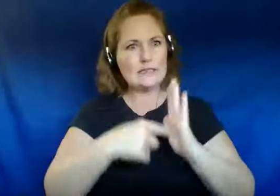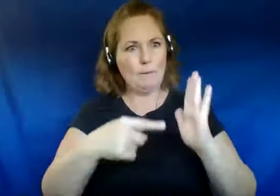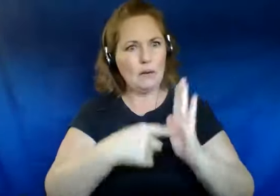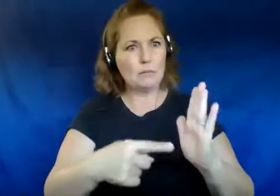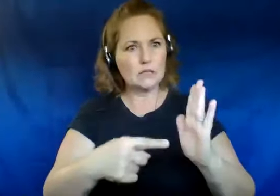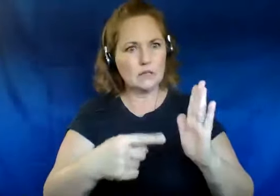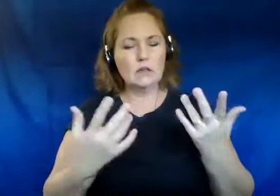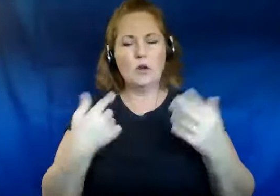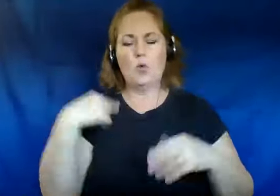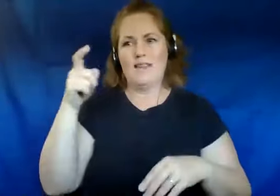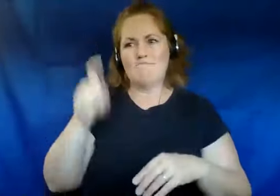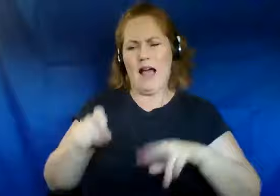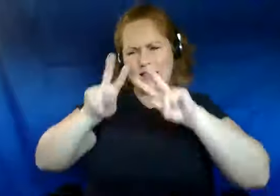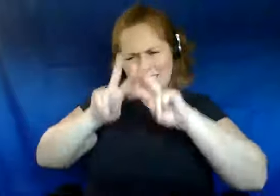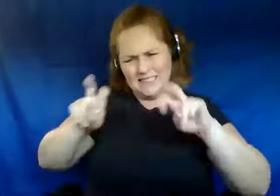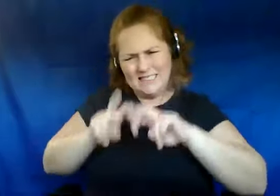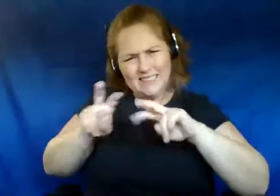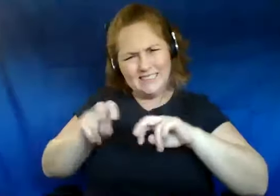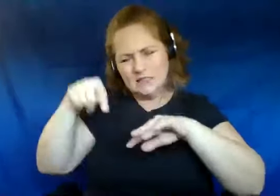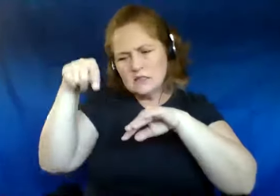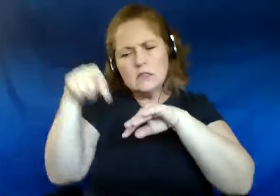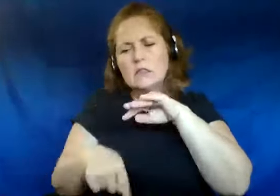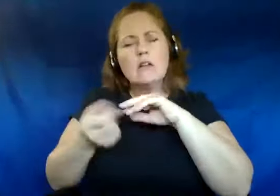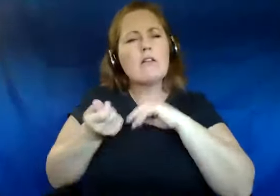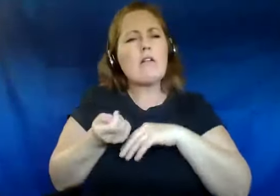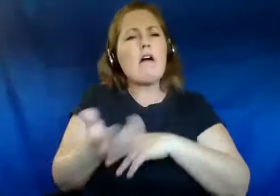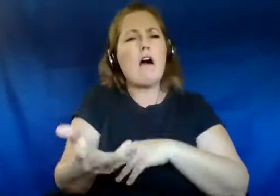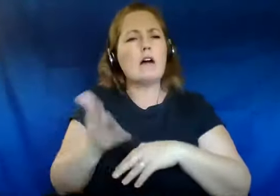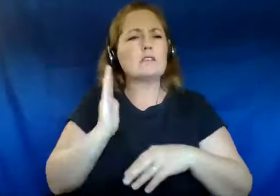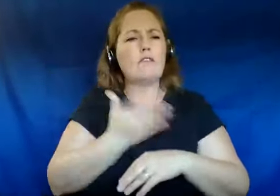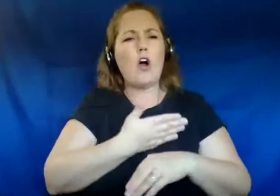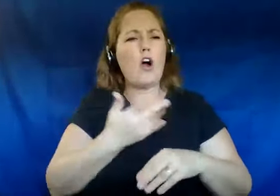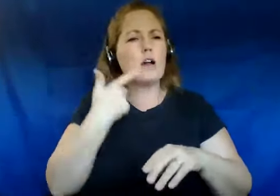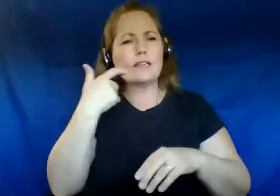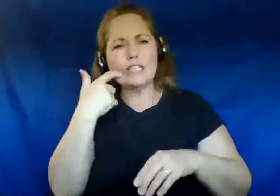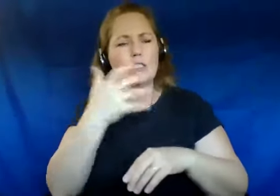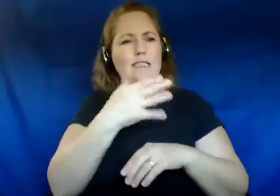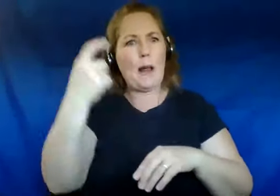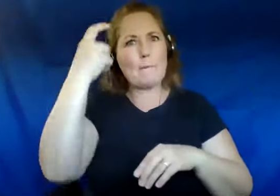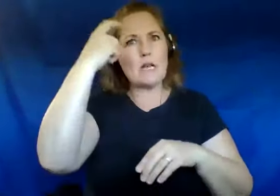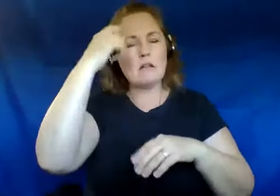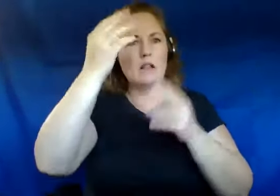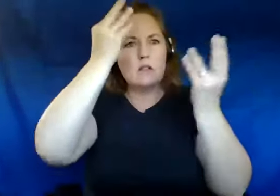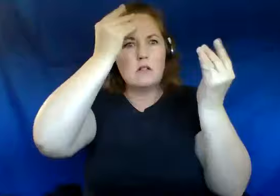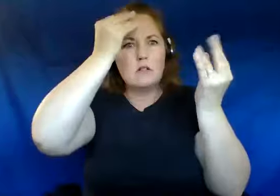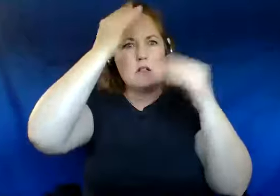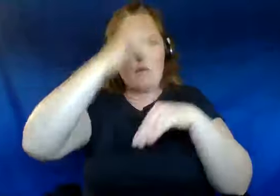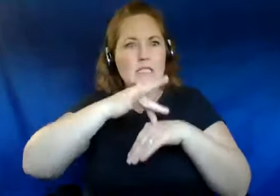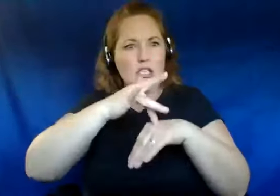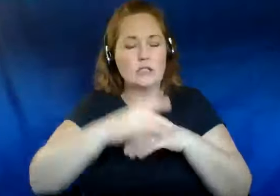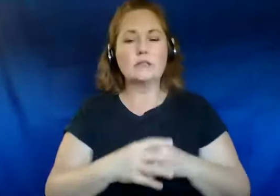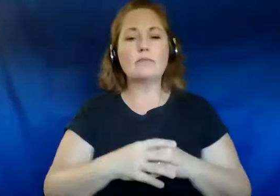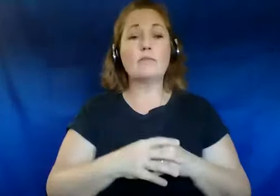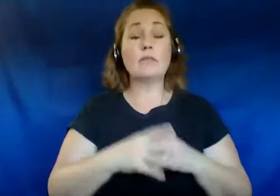the underlying causes of our physical addiction and mental obsessions. Now, for one thing, today